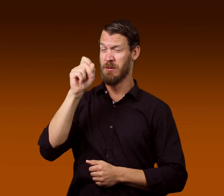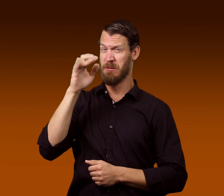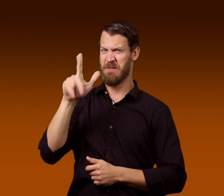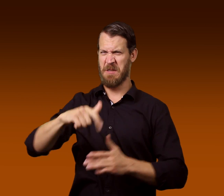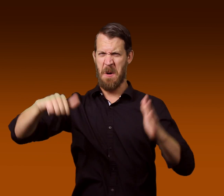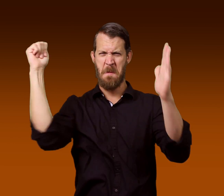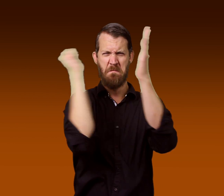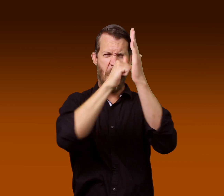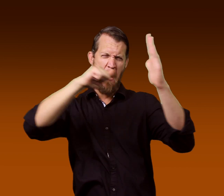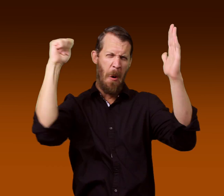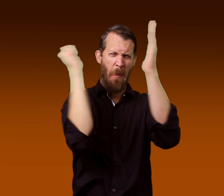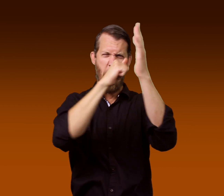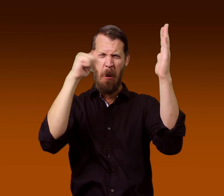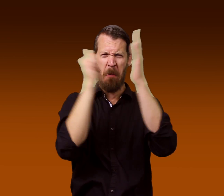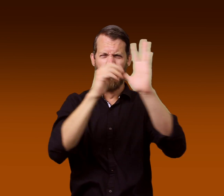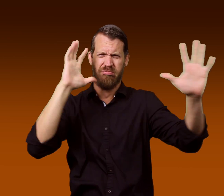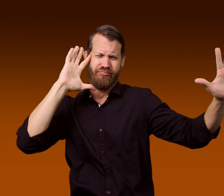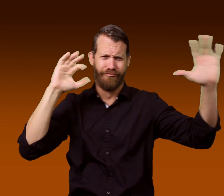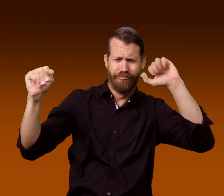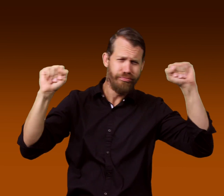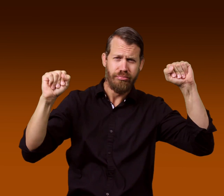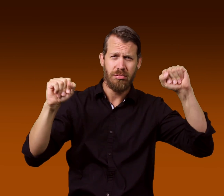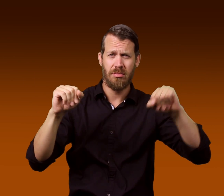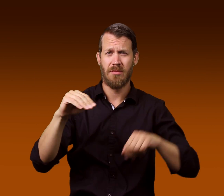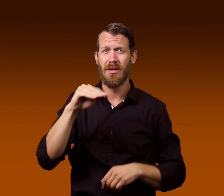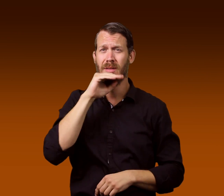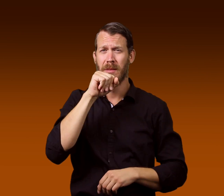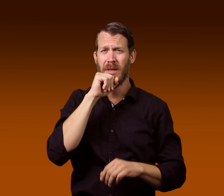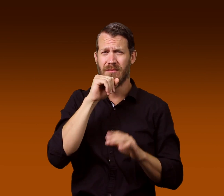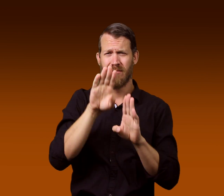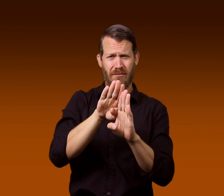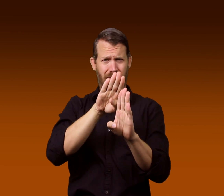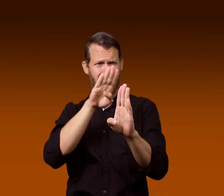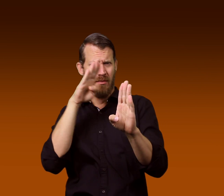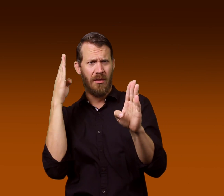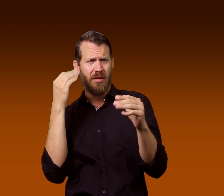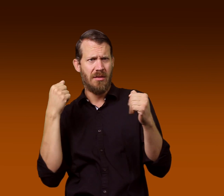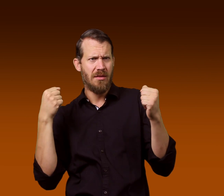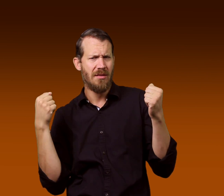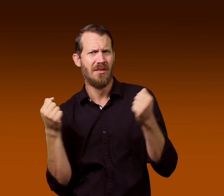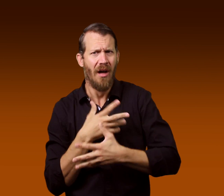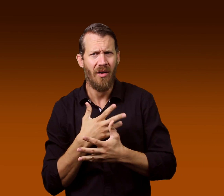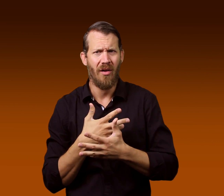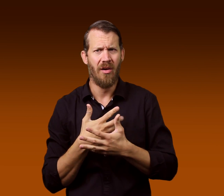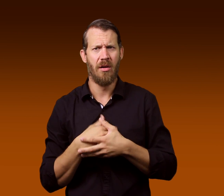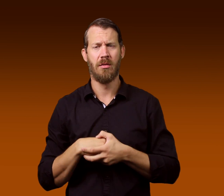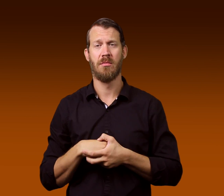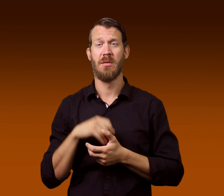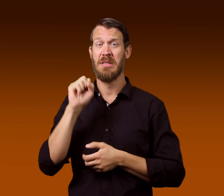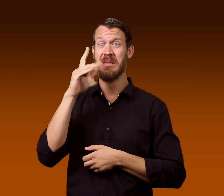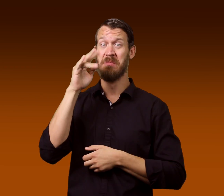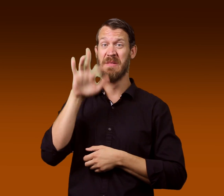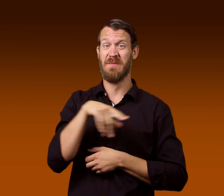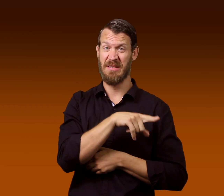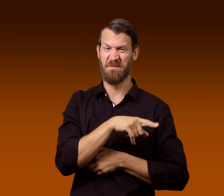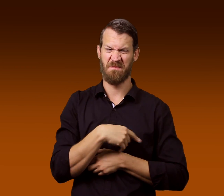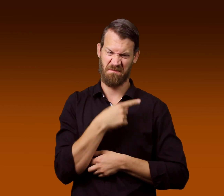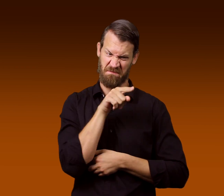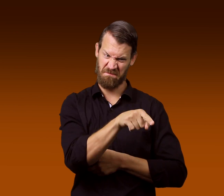Mr. Spivey knocked loudly. When she opened her door, Mina was frightened by what she saw.